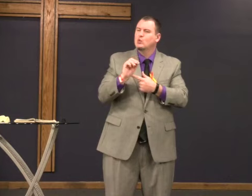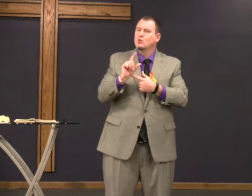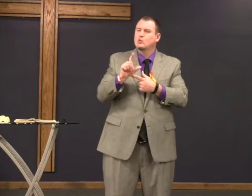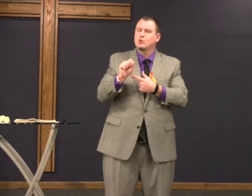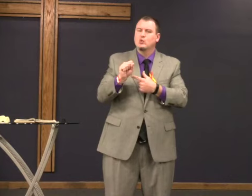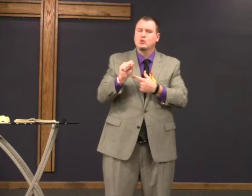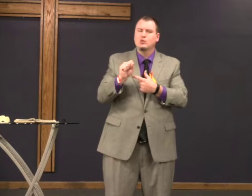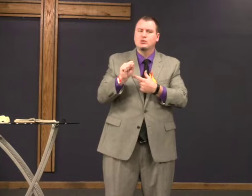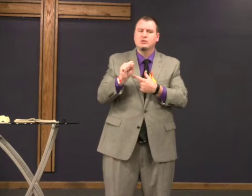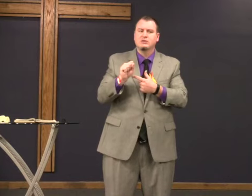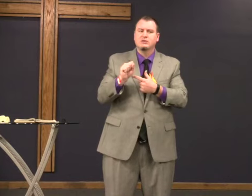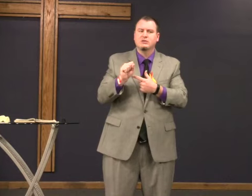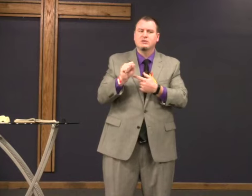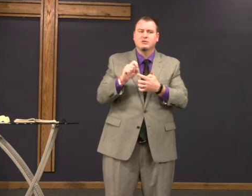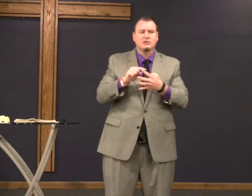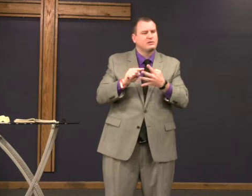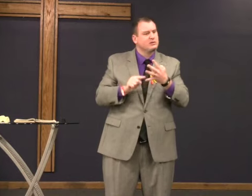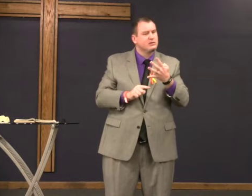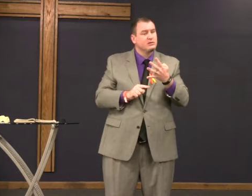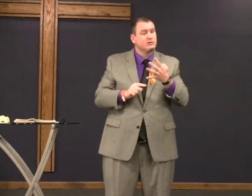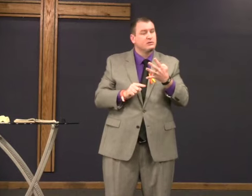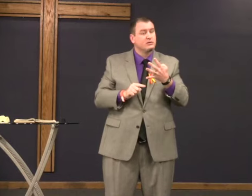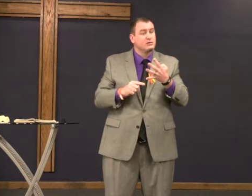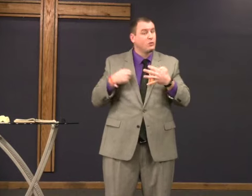Nehemiah used his tools.